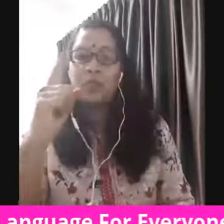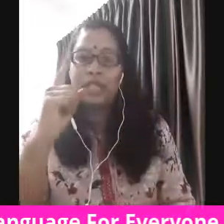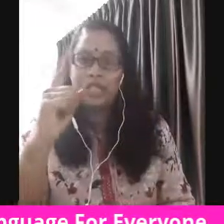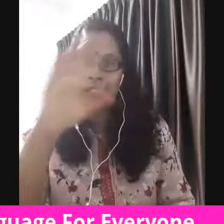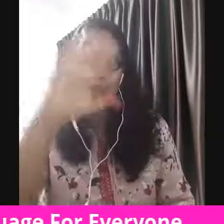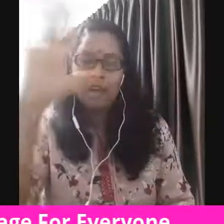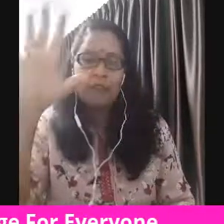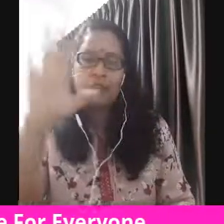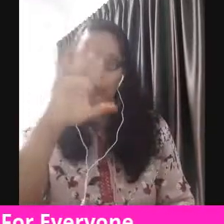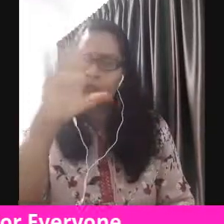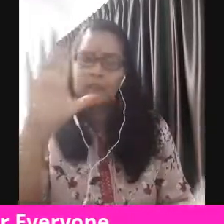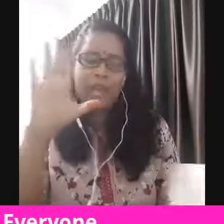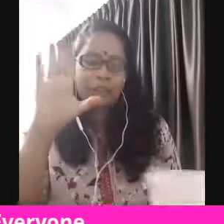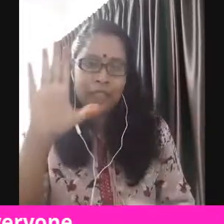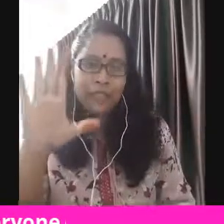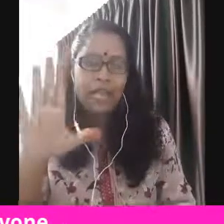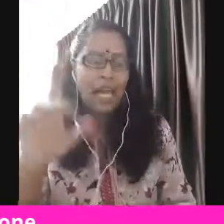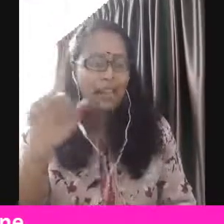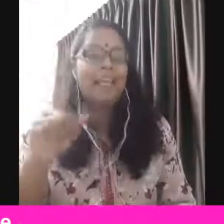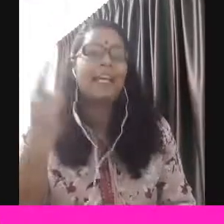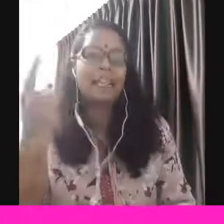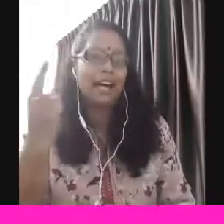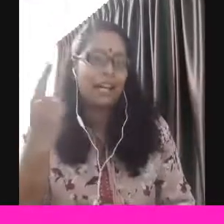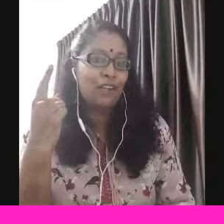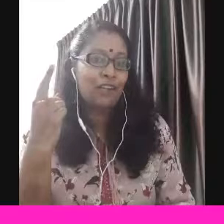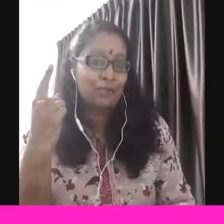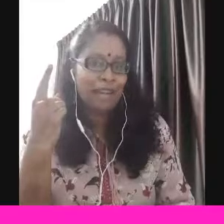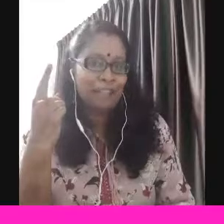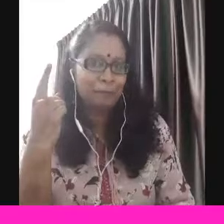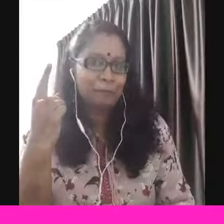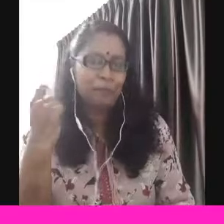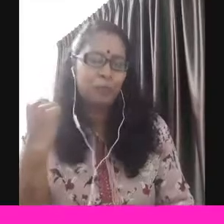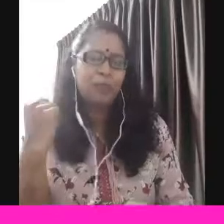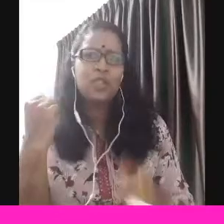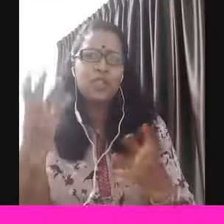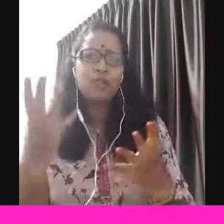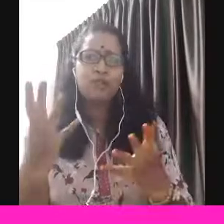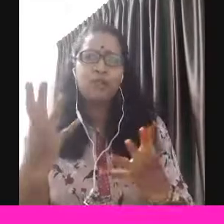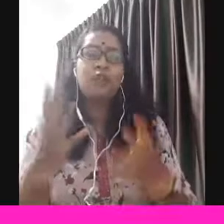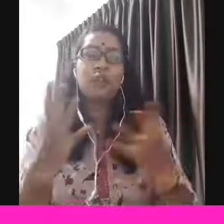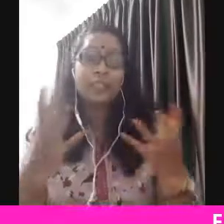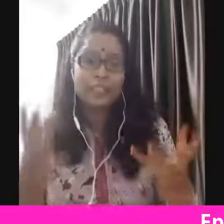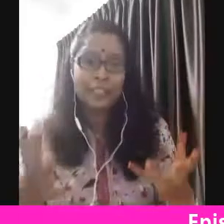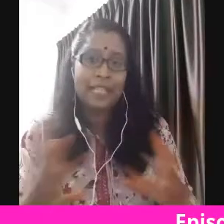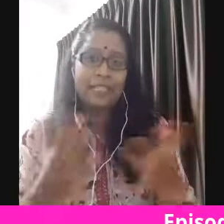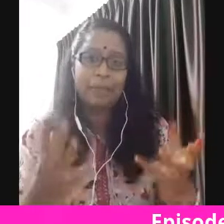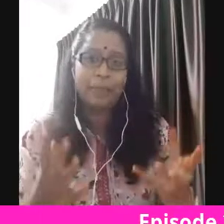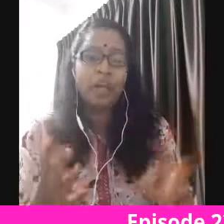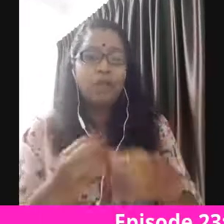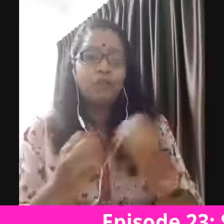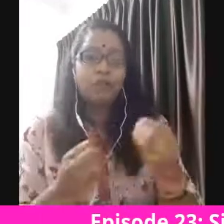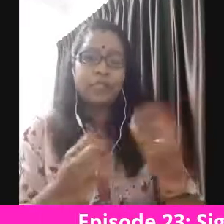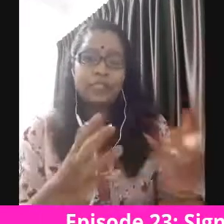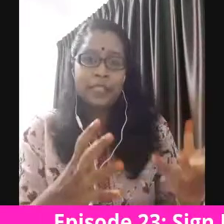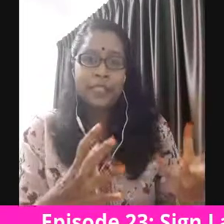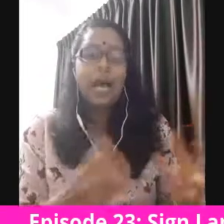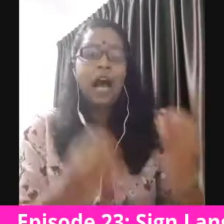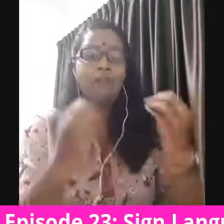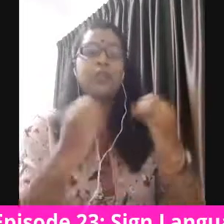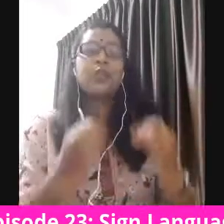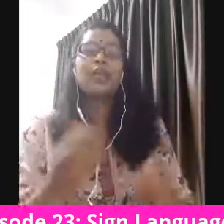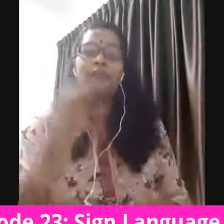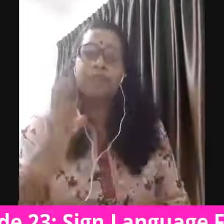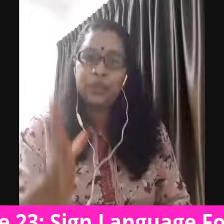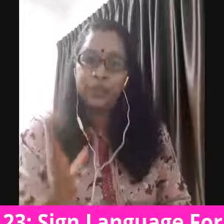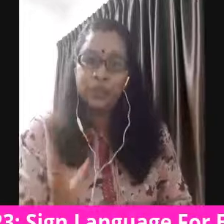the visualization, visual everything. They can recall back. So for photosynthesis, example, photosynthesis, I